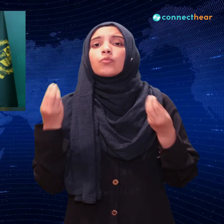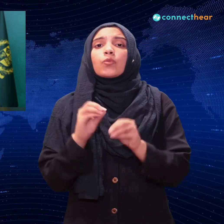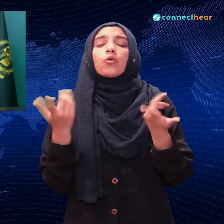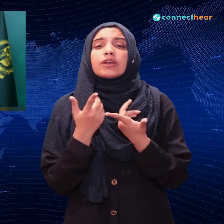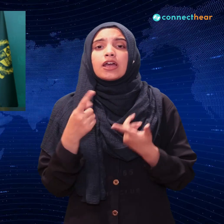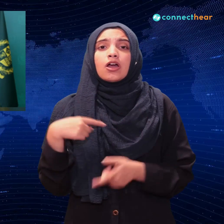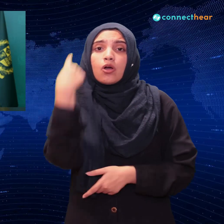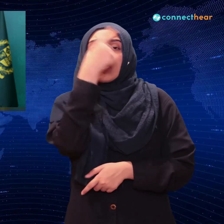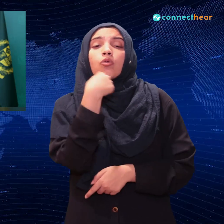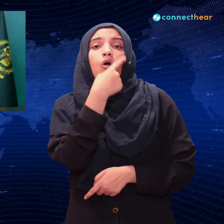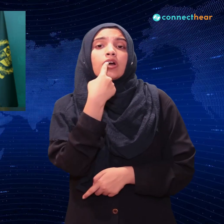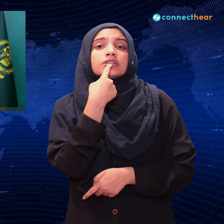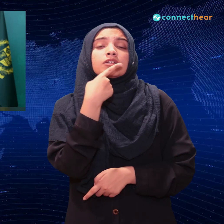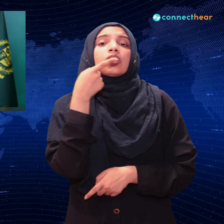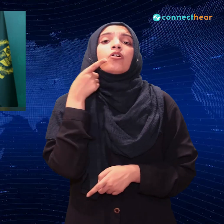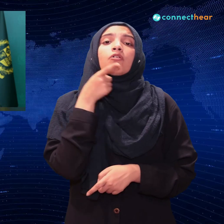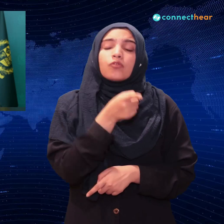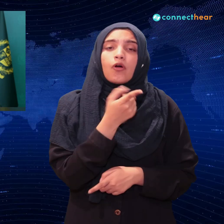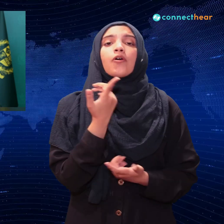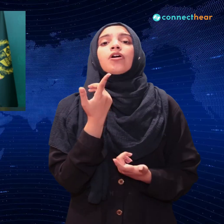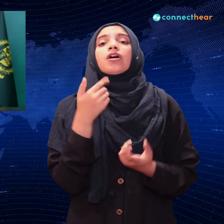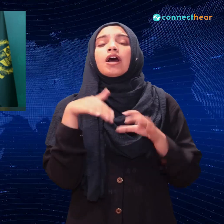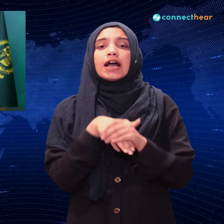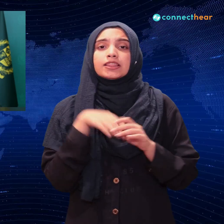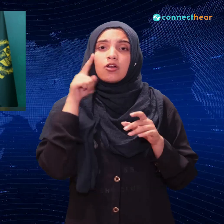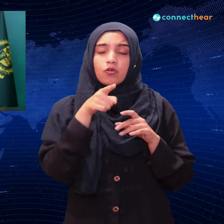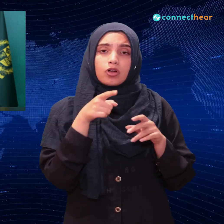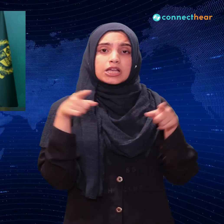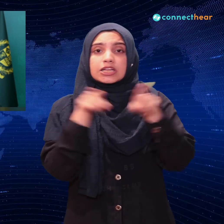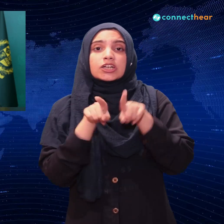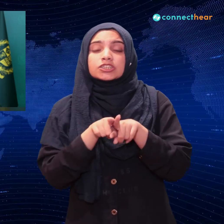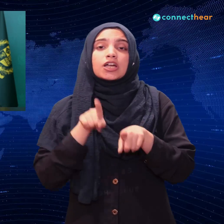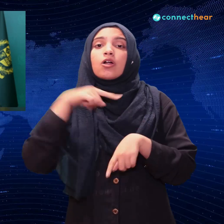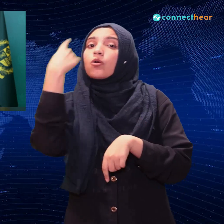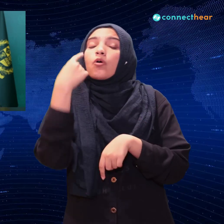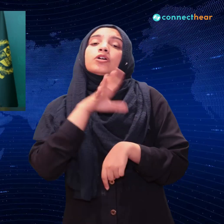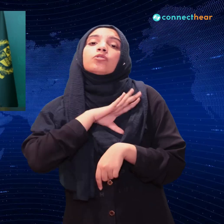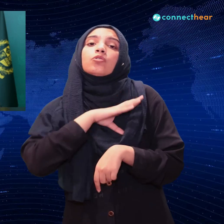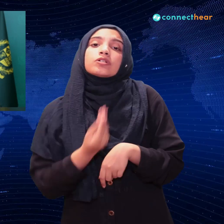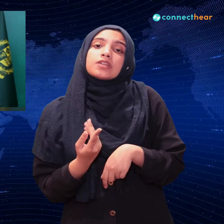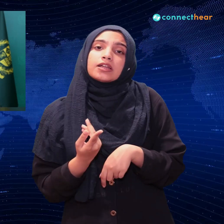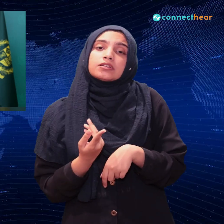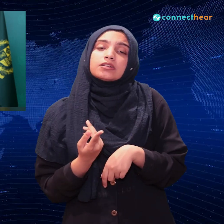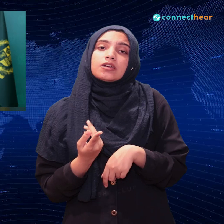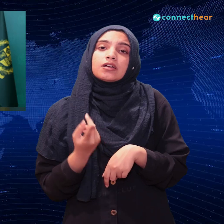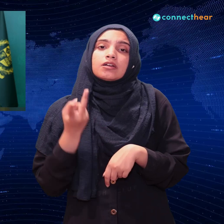who did the people whose relatives were being killed? Who did they seek revenge? Against